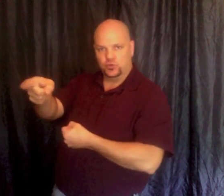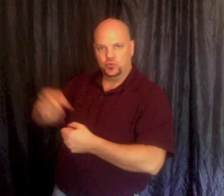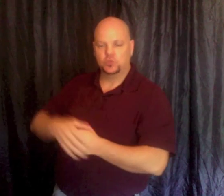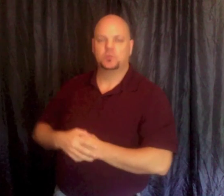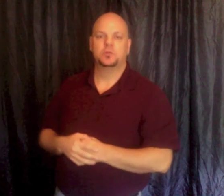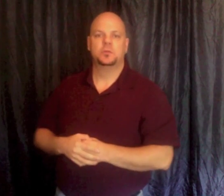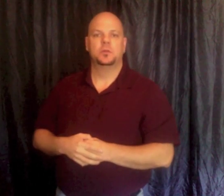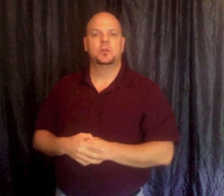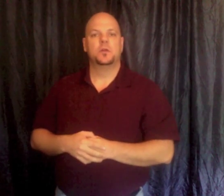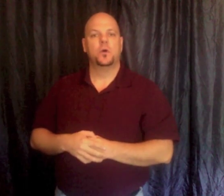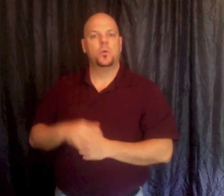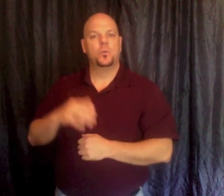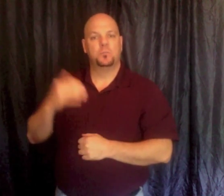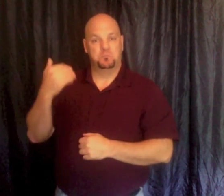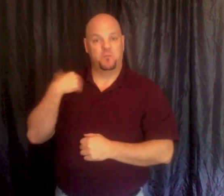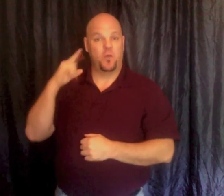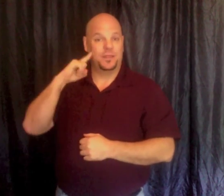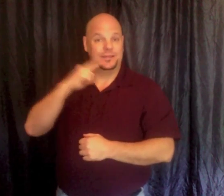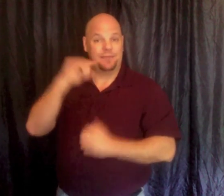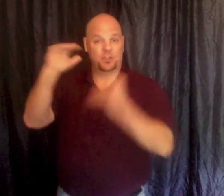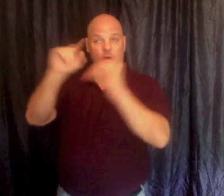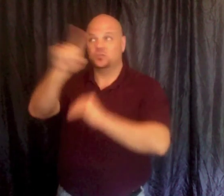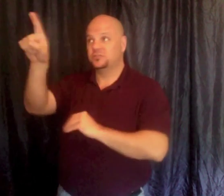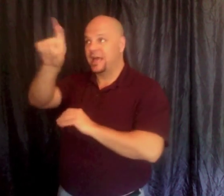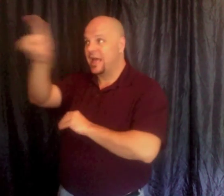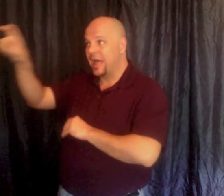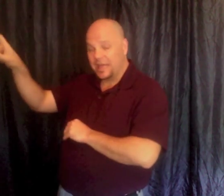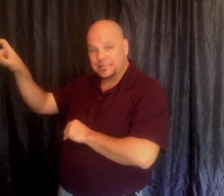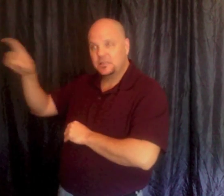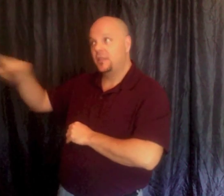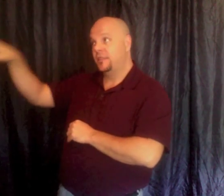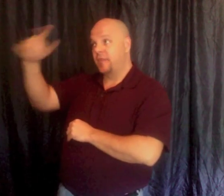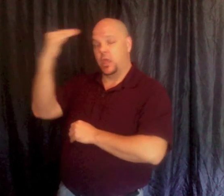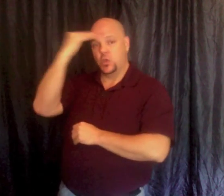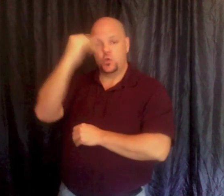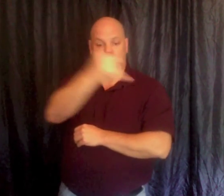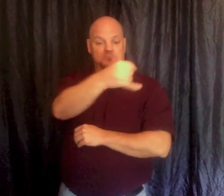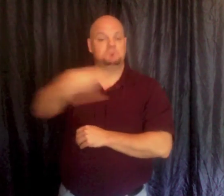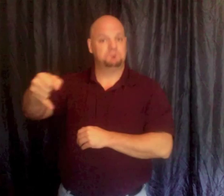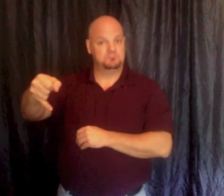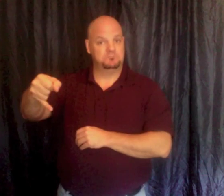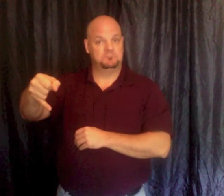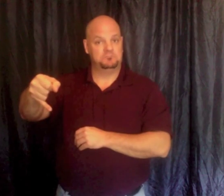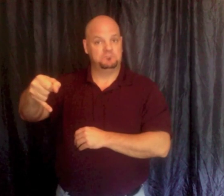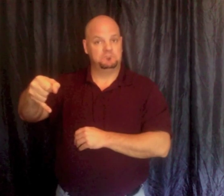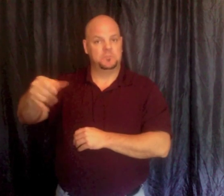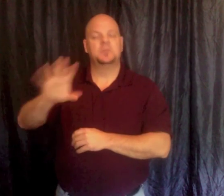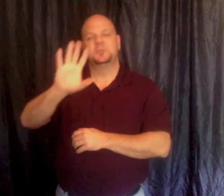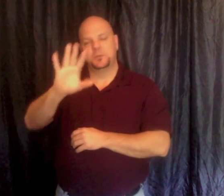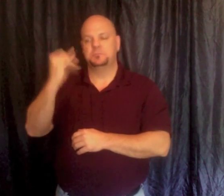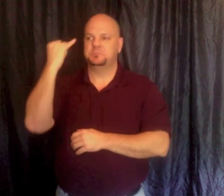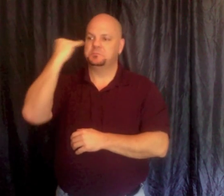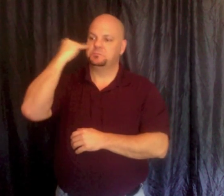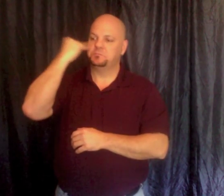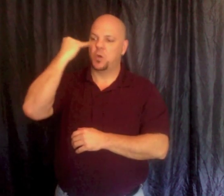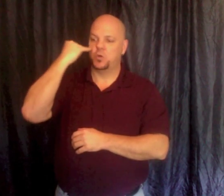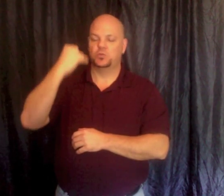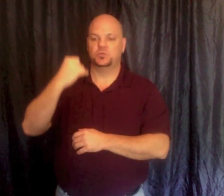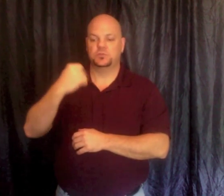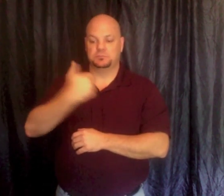was saying, they knew the boundary of, let's say I'm going away, and I know a